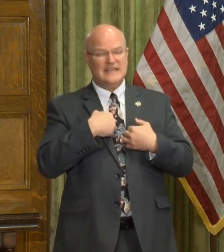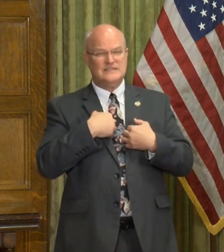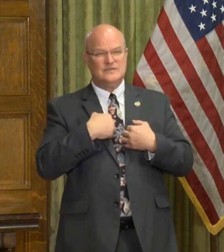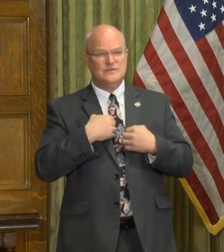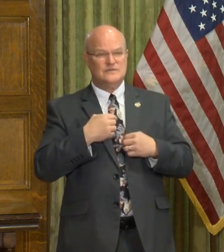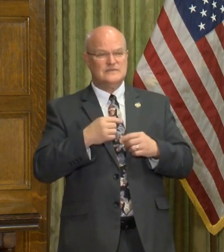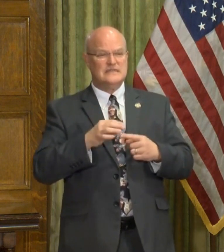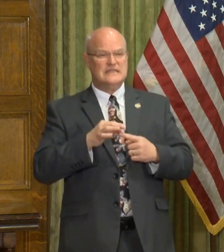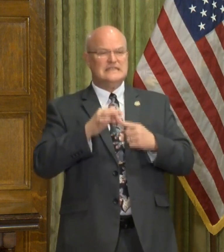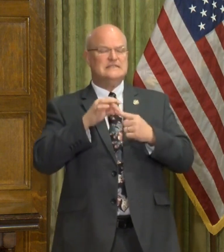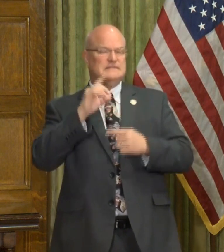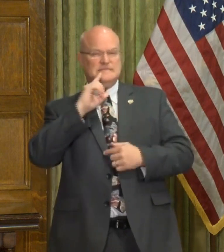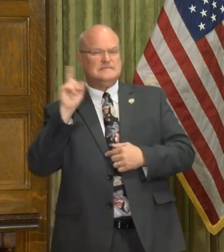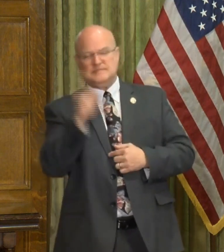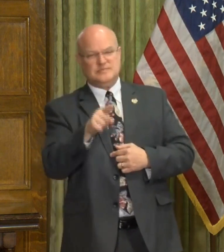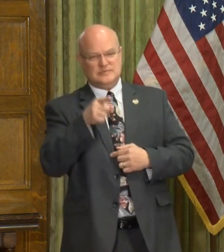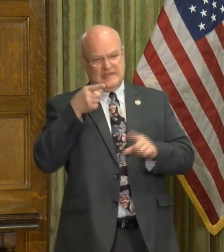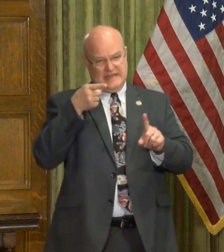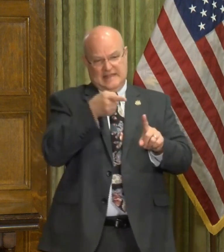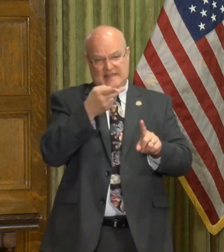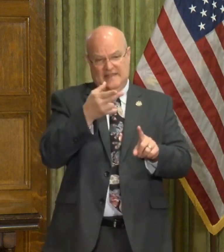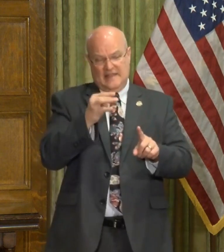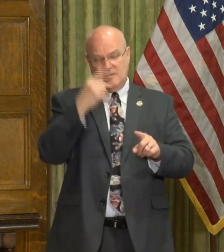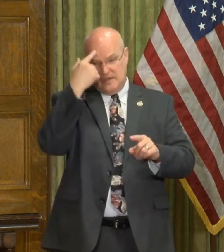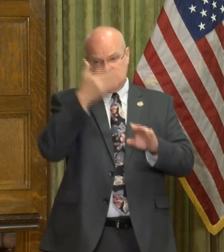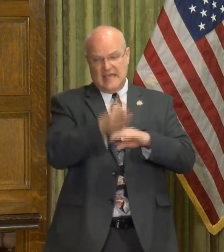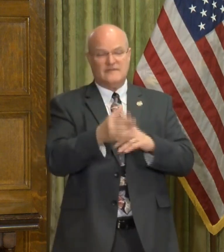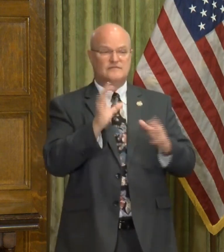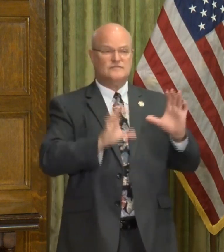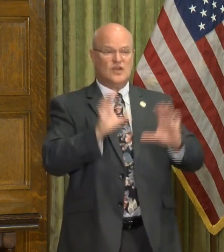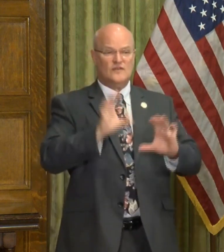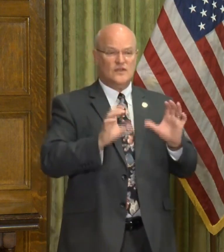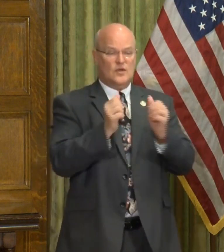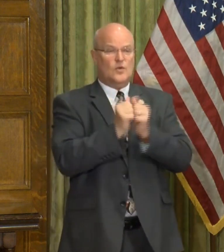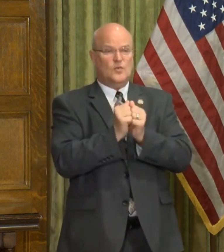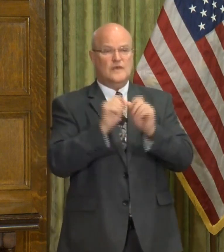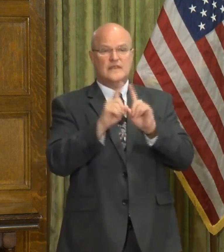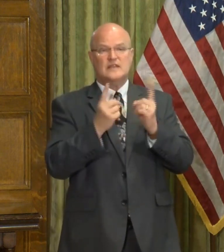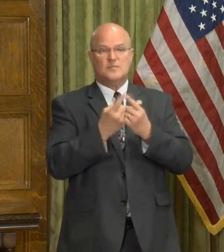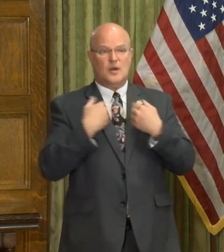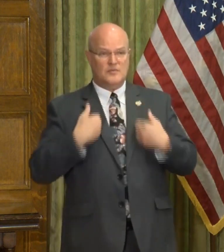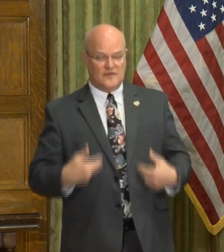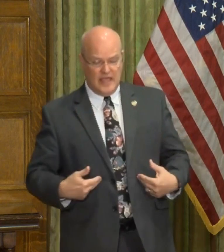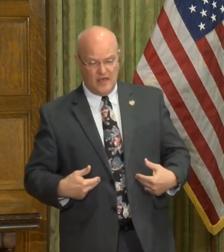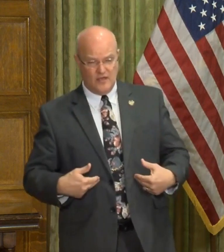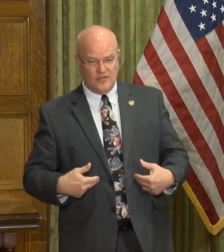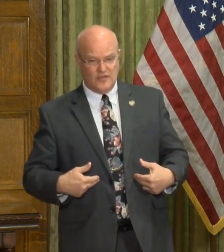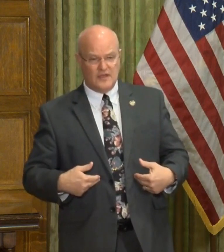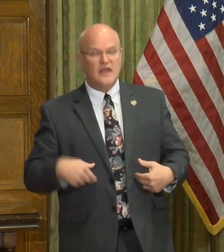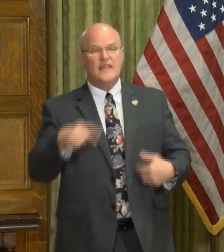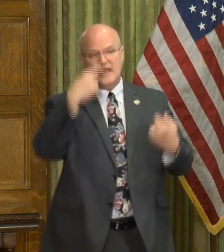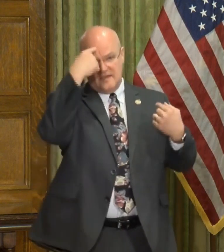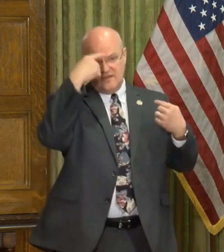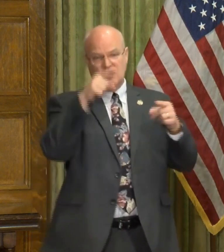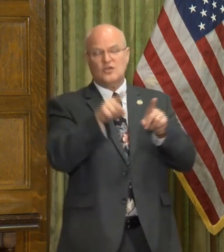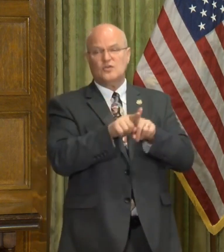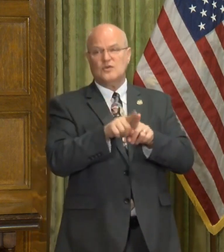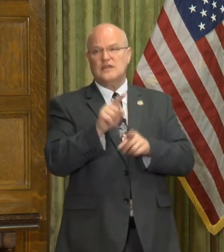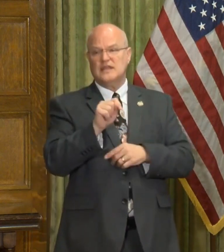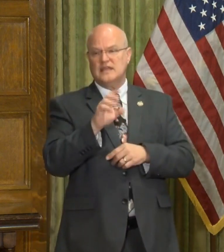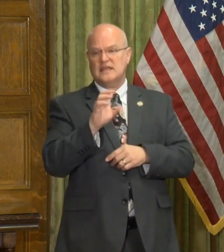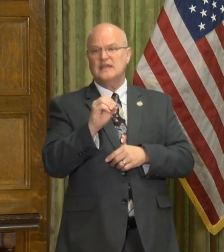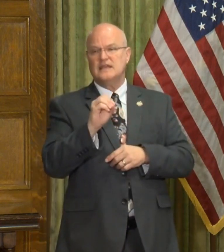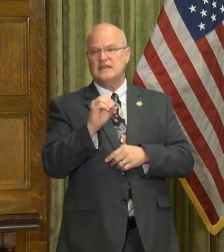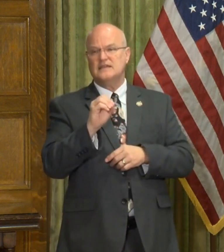not had to issue a specific directive to them, because after the conversations with the Department of Health, they've